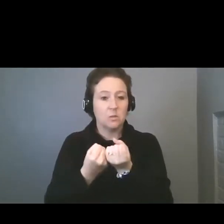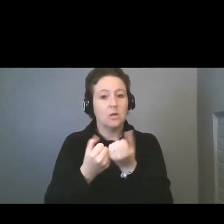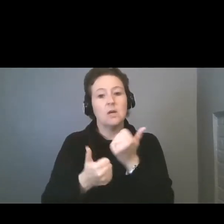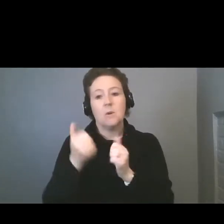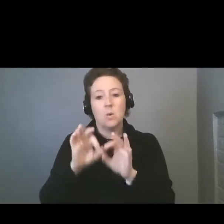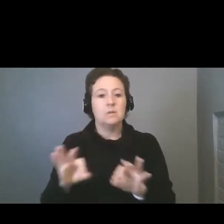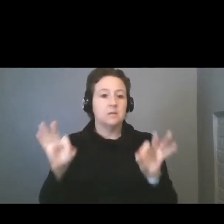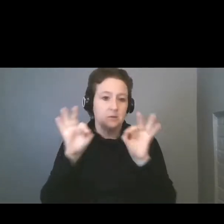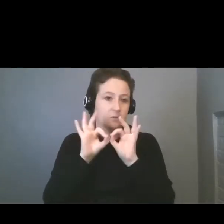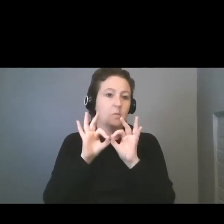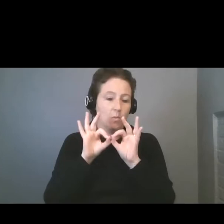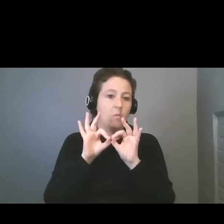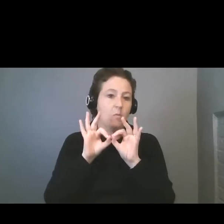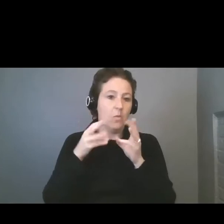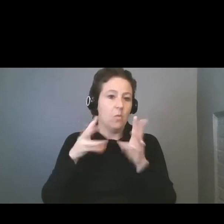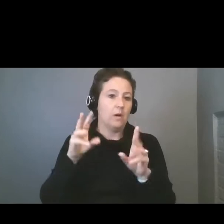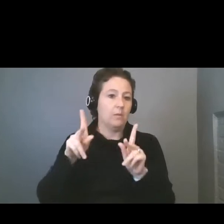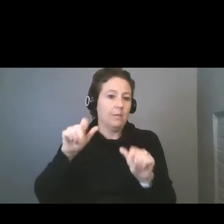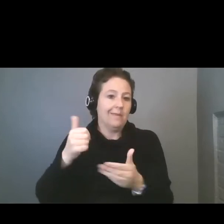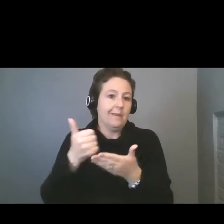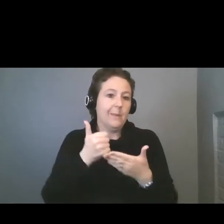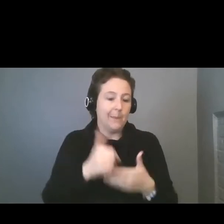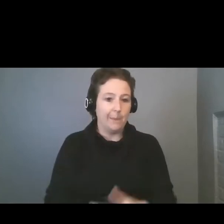important way people can help.